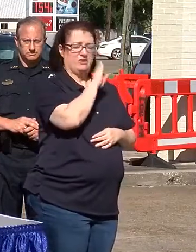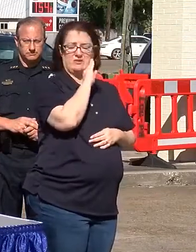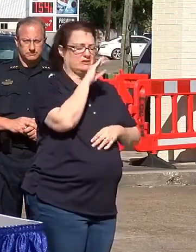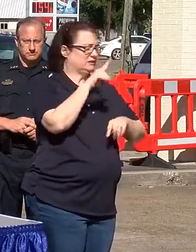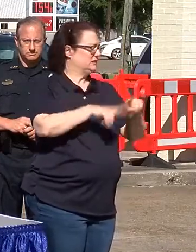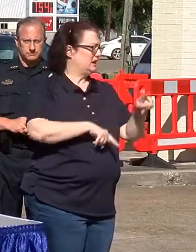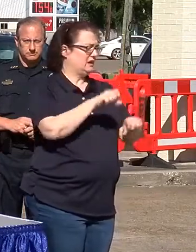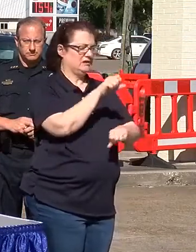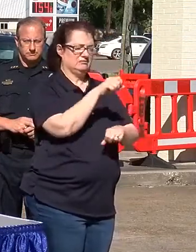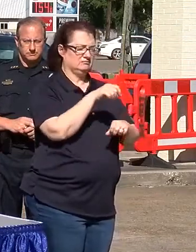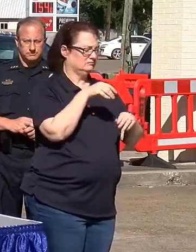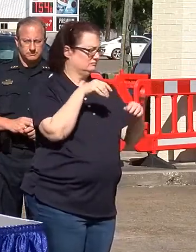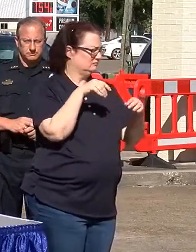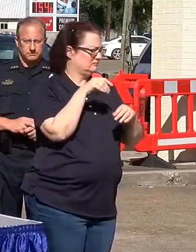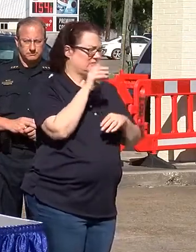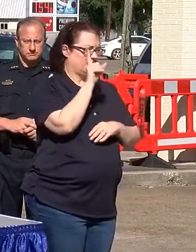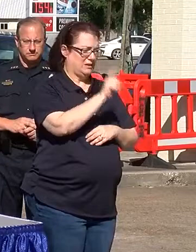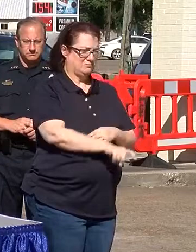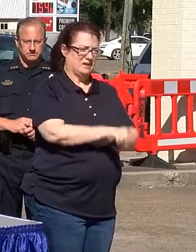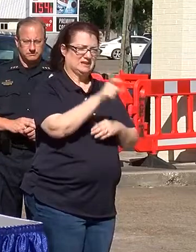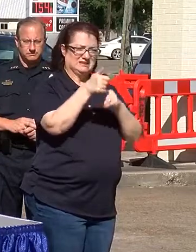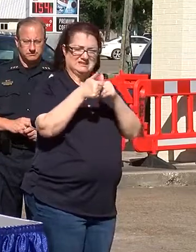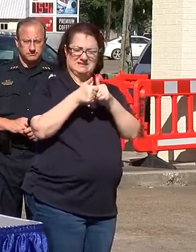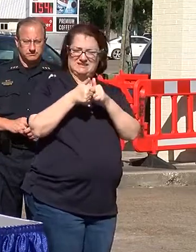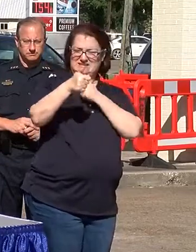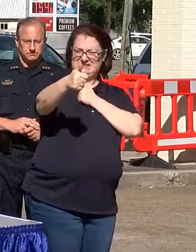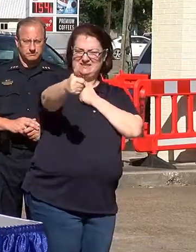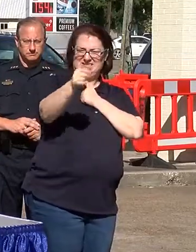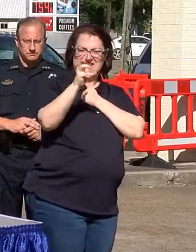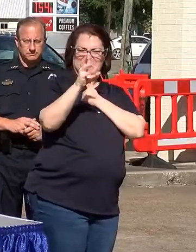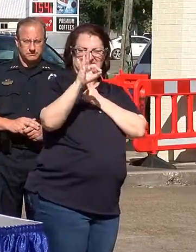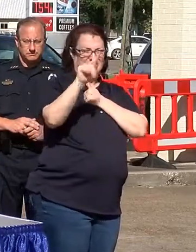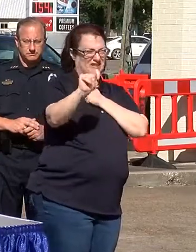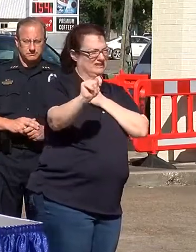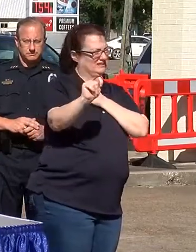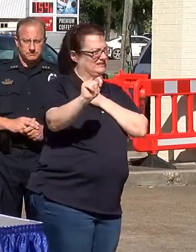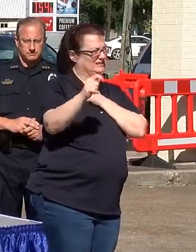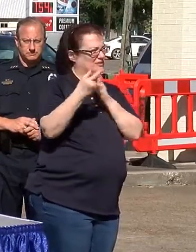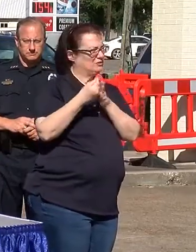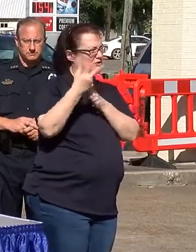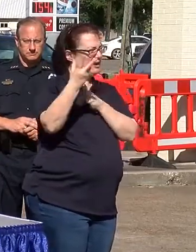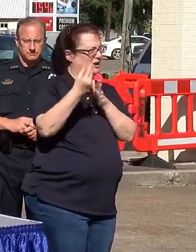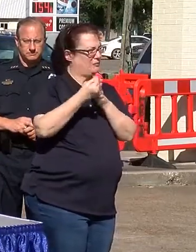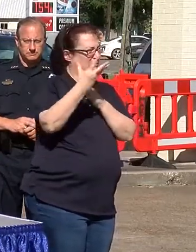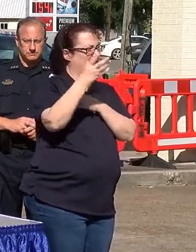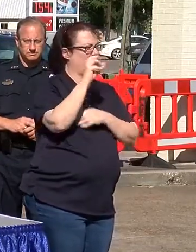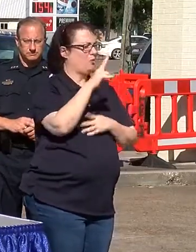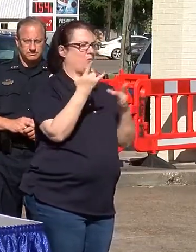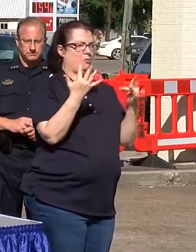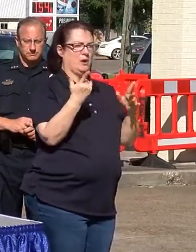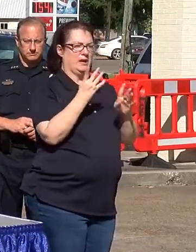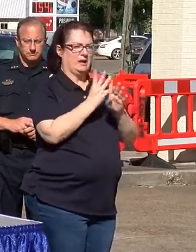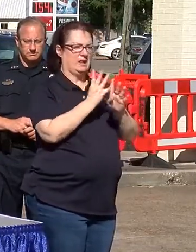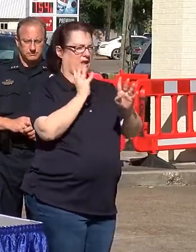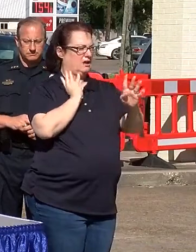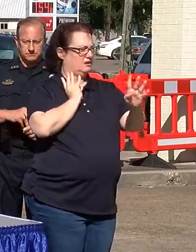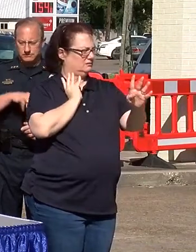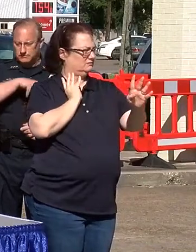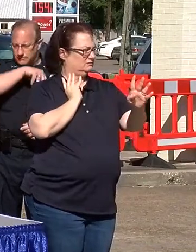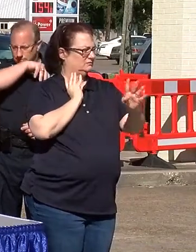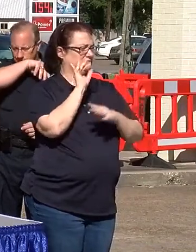Customers must maintain a minimum of 6 feet of separation when shopping or standing in line.